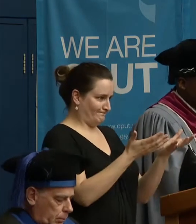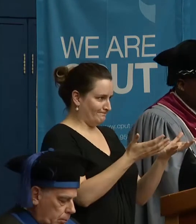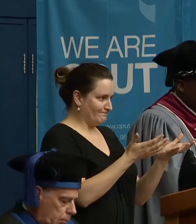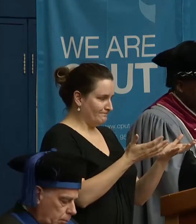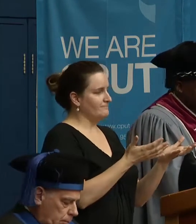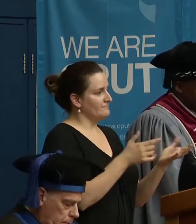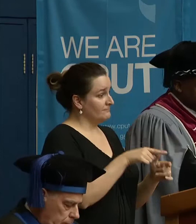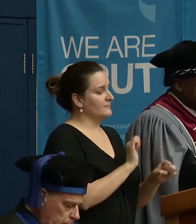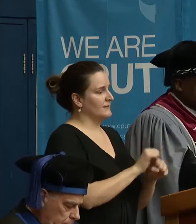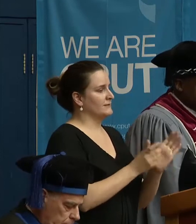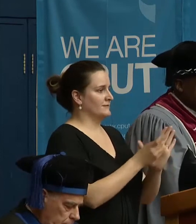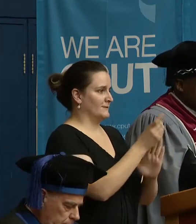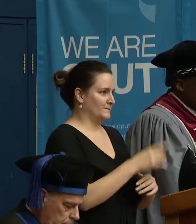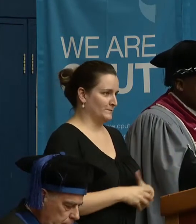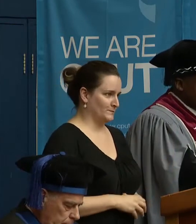to their development.